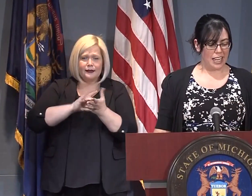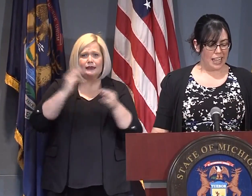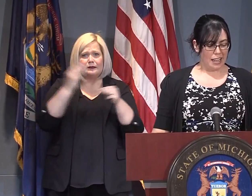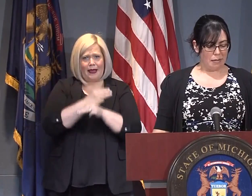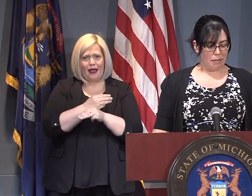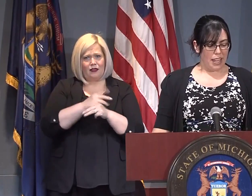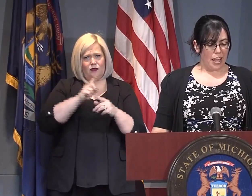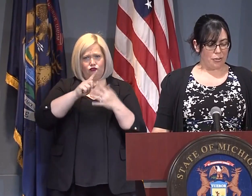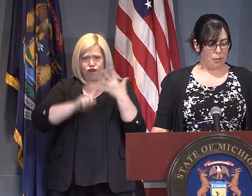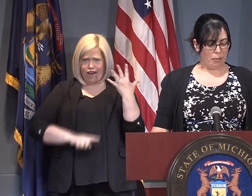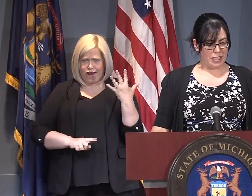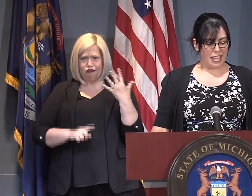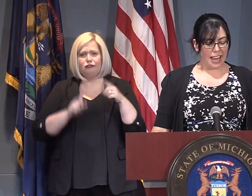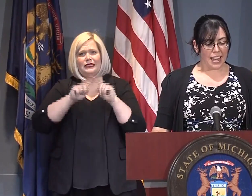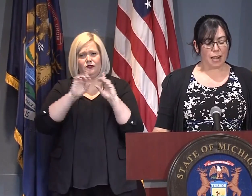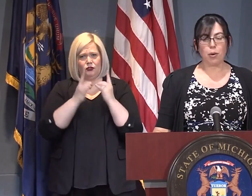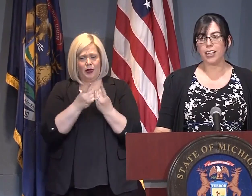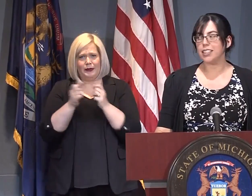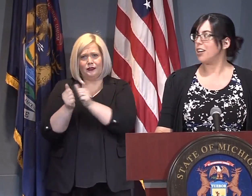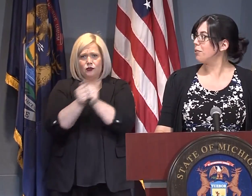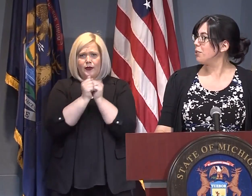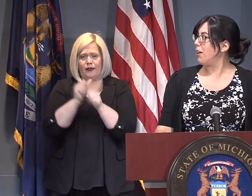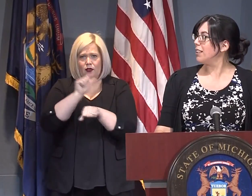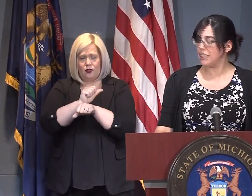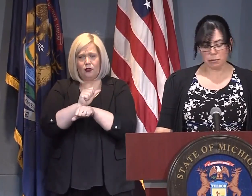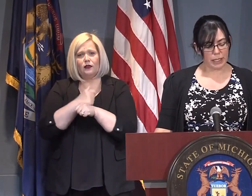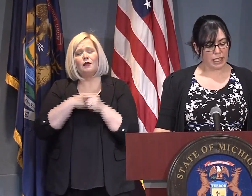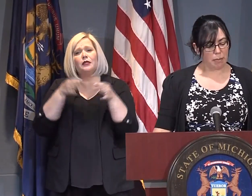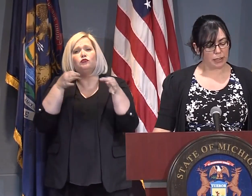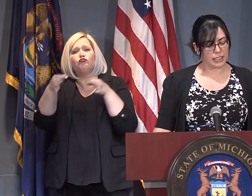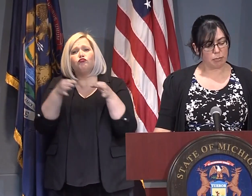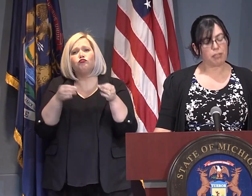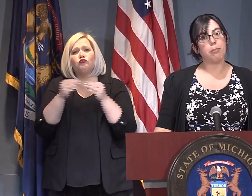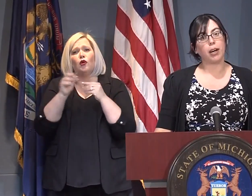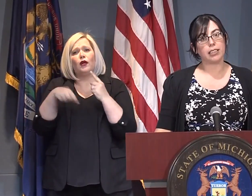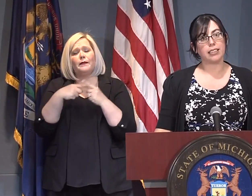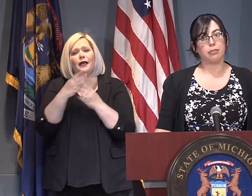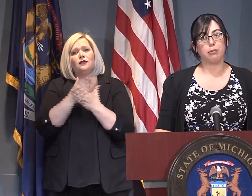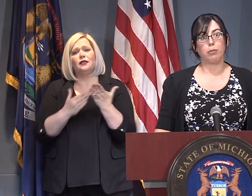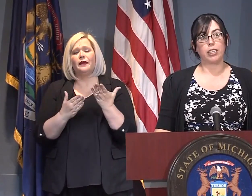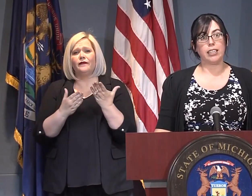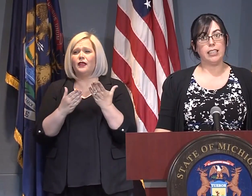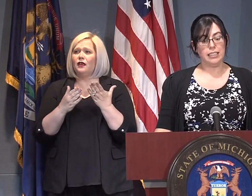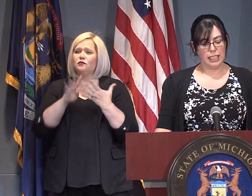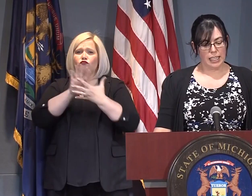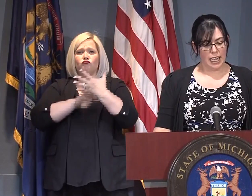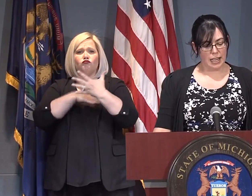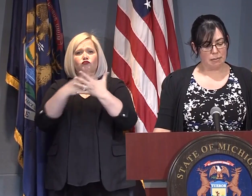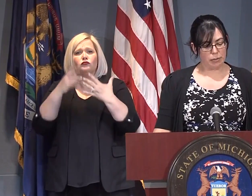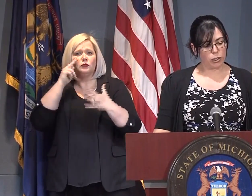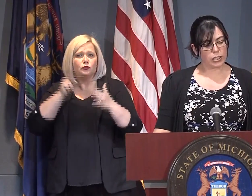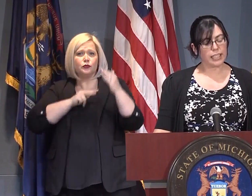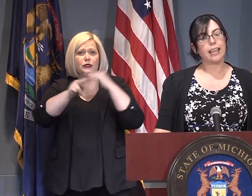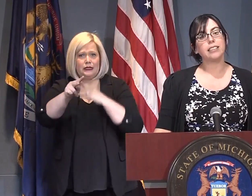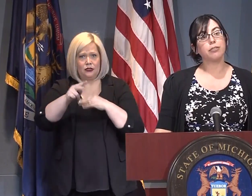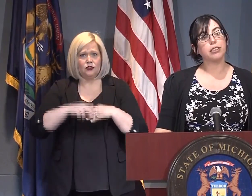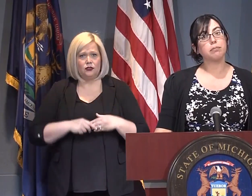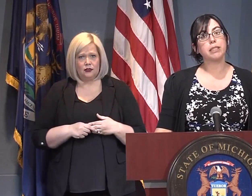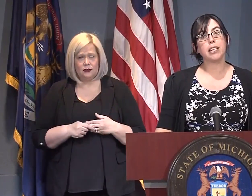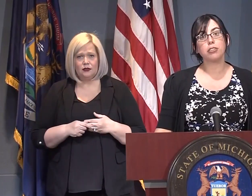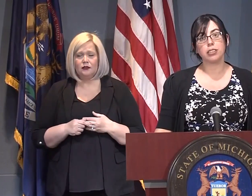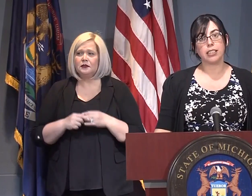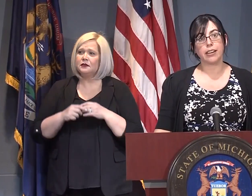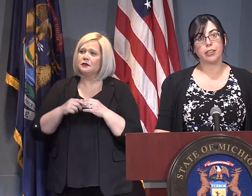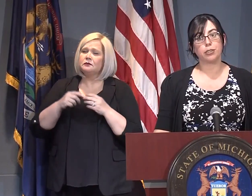folks, other departments. I wanted to talk with you all a little bit about some of the modeling that we've been working on, looking at